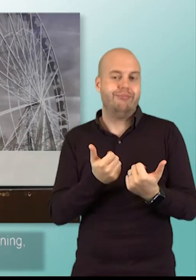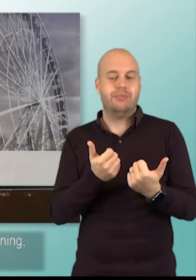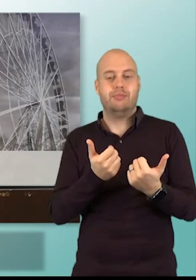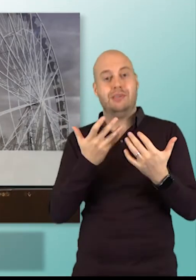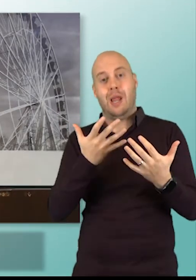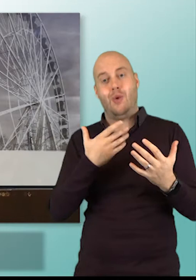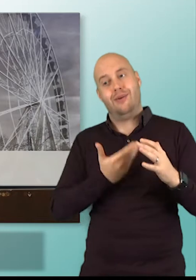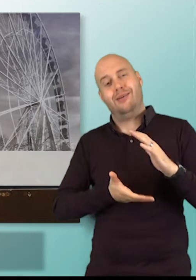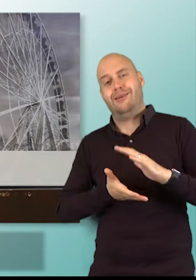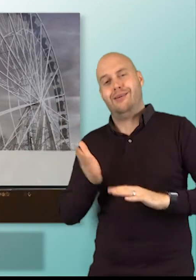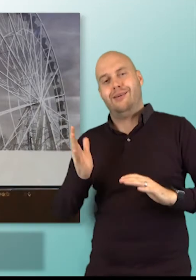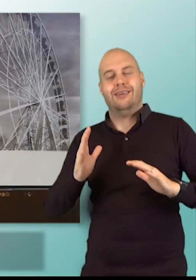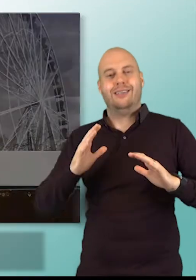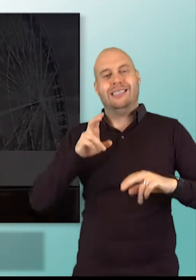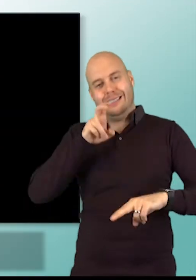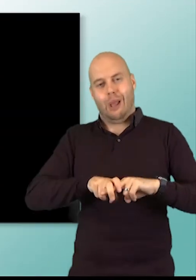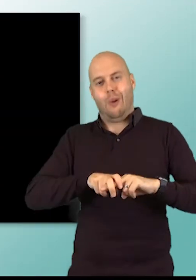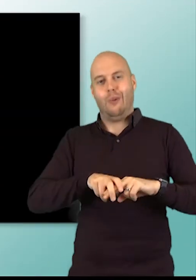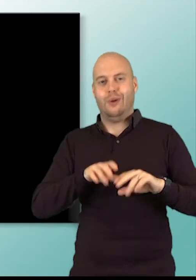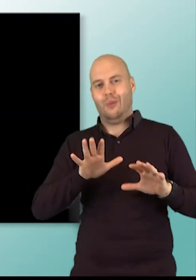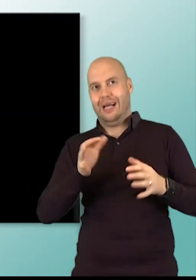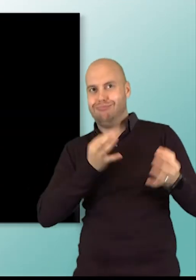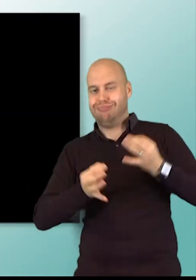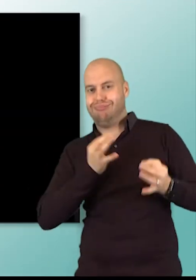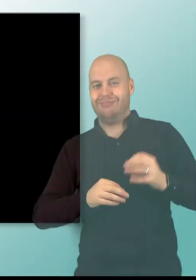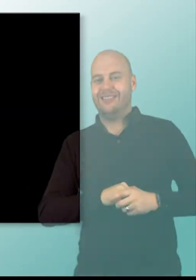sit down and take any difficult questions you've got for me.